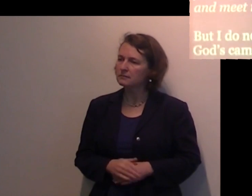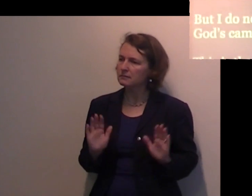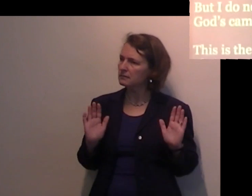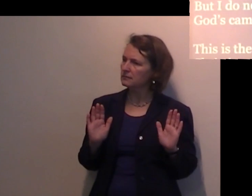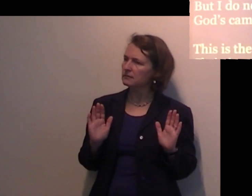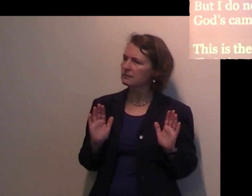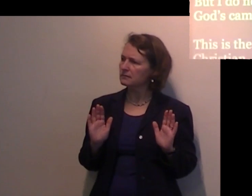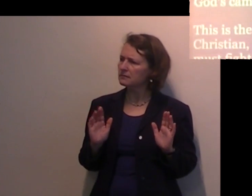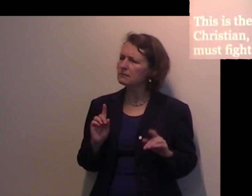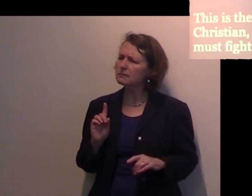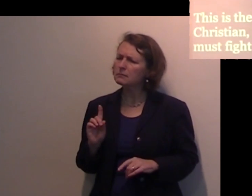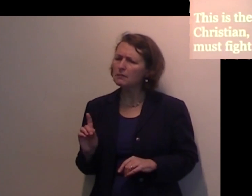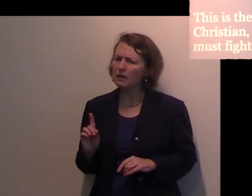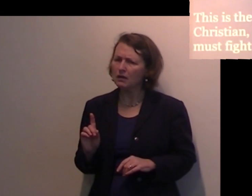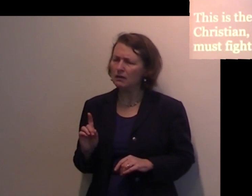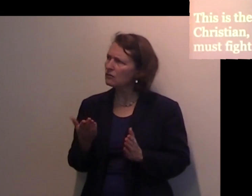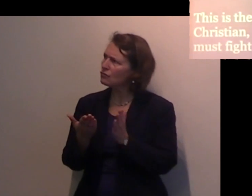But I do not serve God.